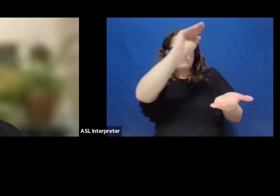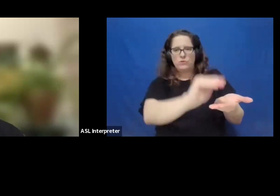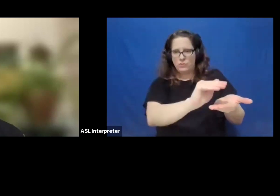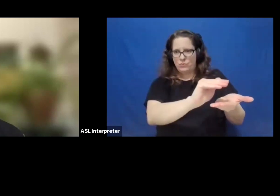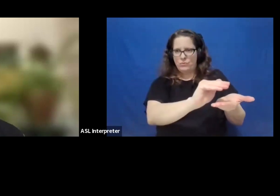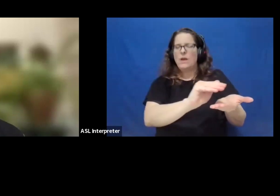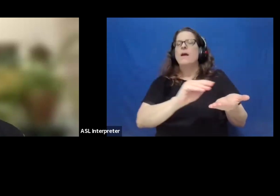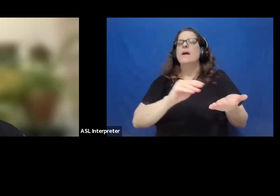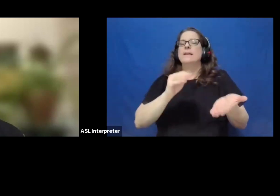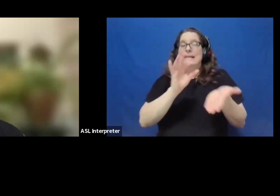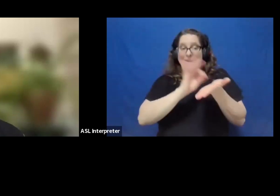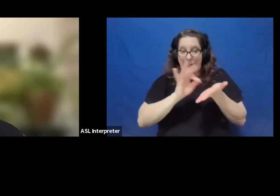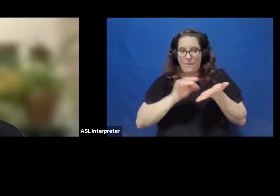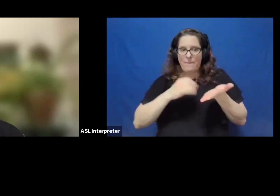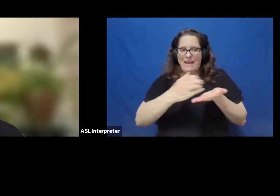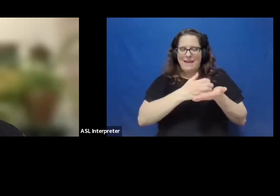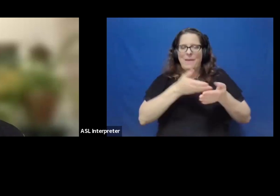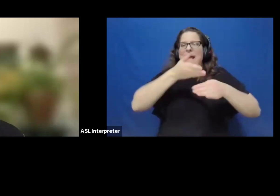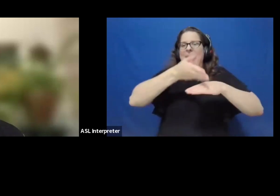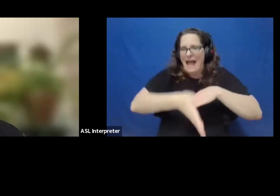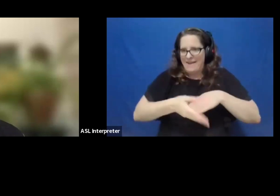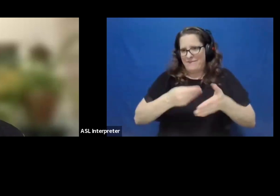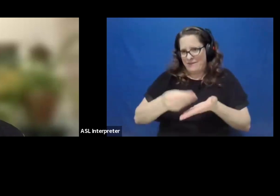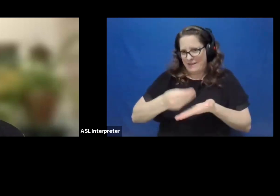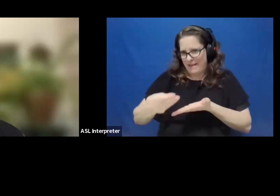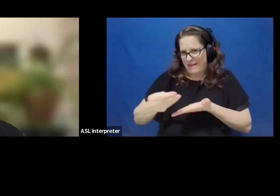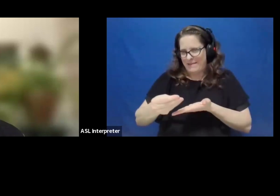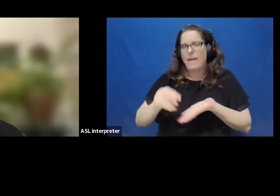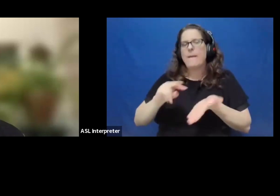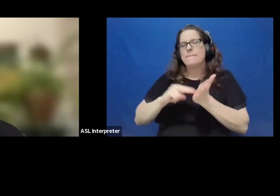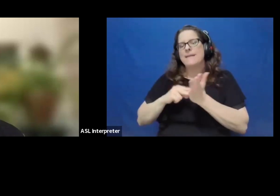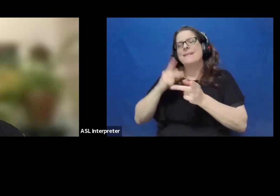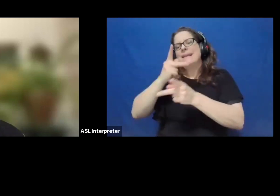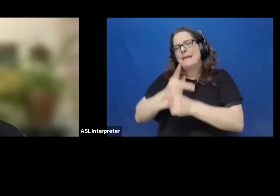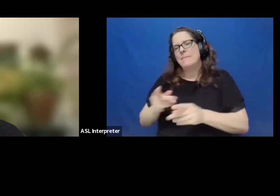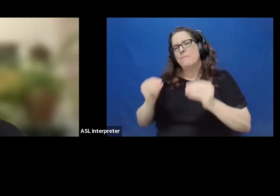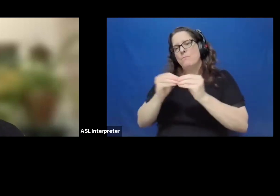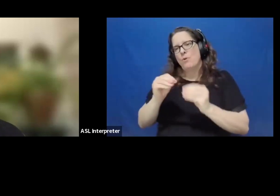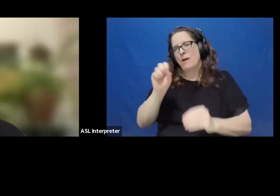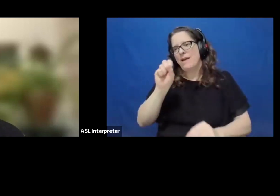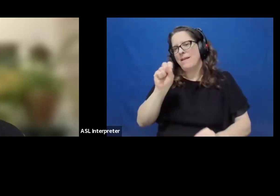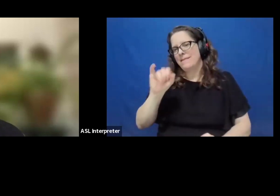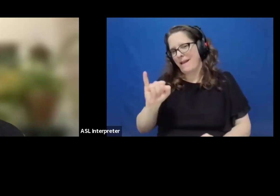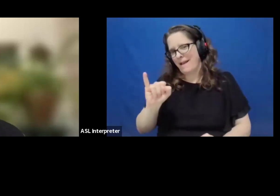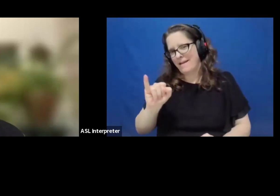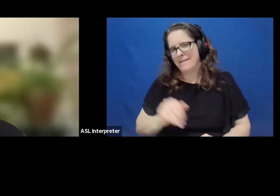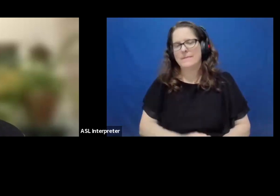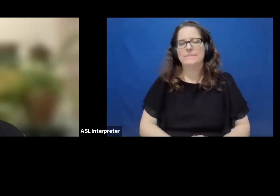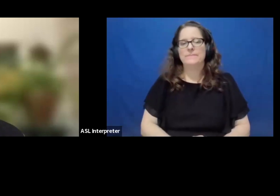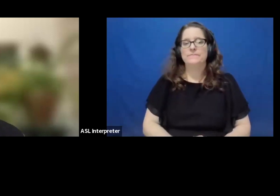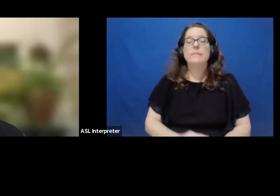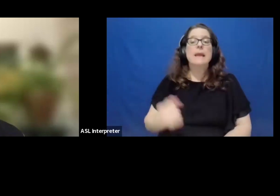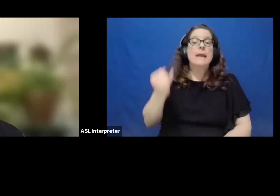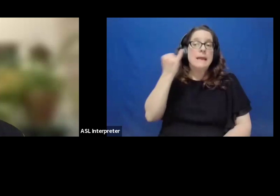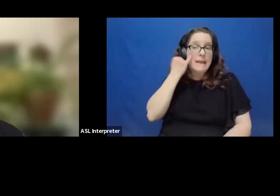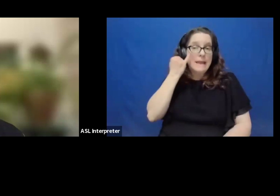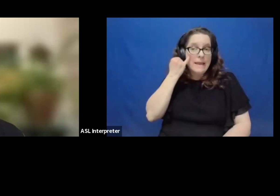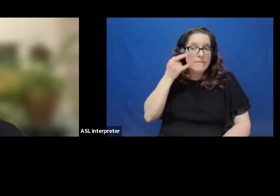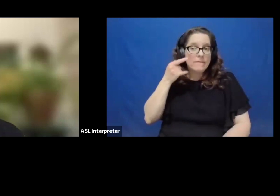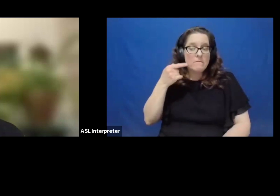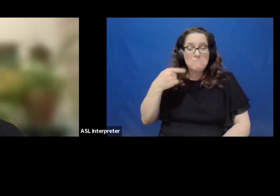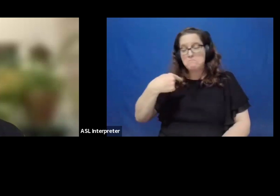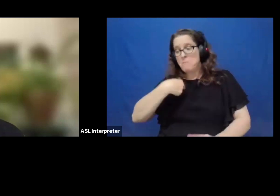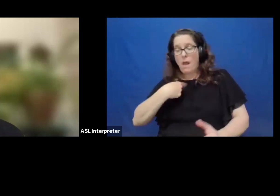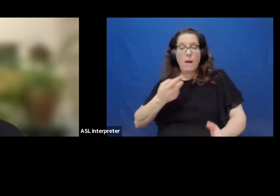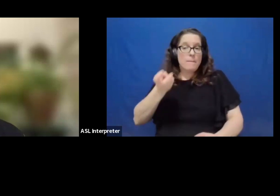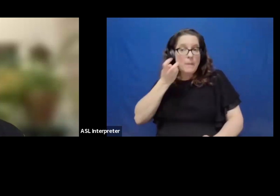SSI than they would without the impairment-related work expenses. If an individual is blind,